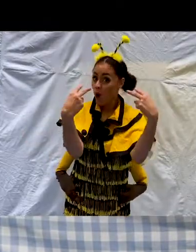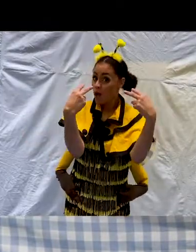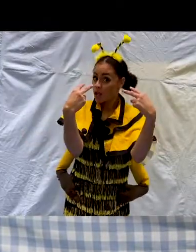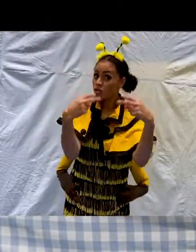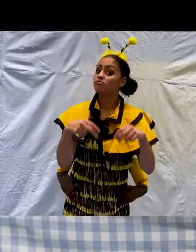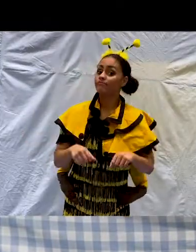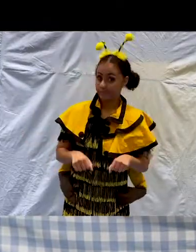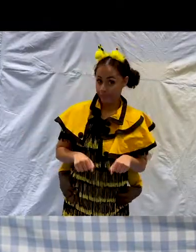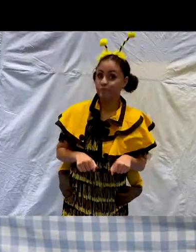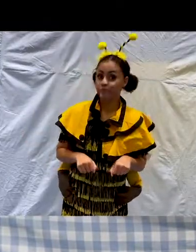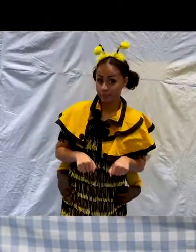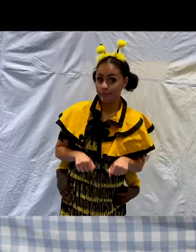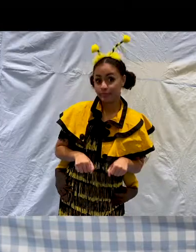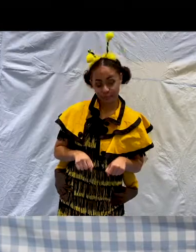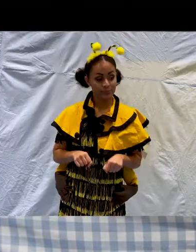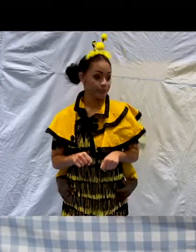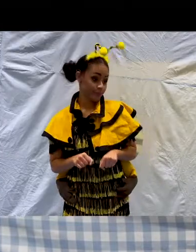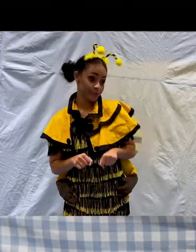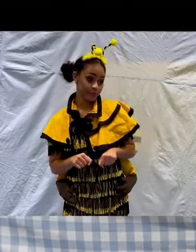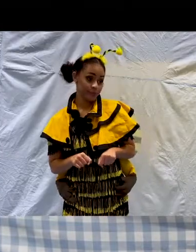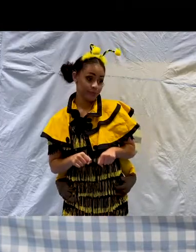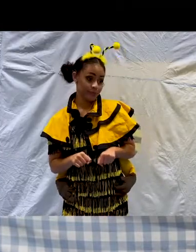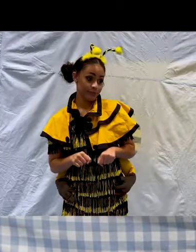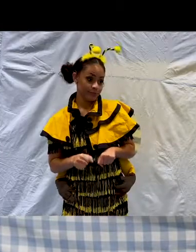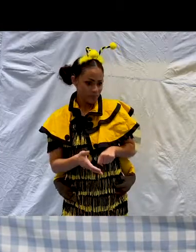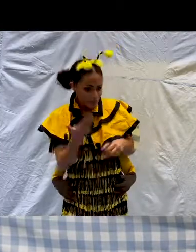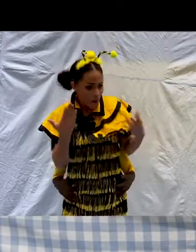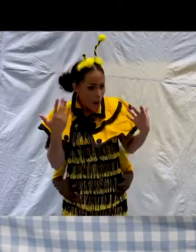see or hear the words and signs.